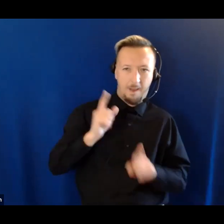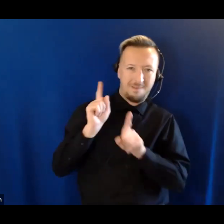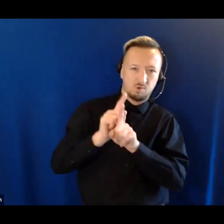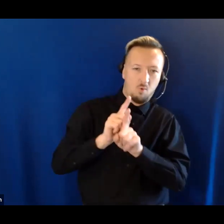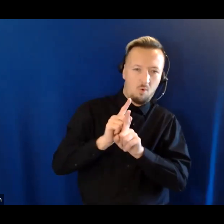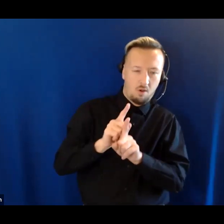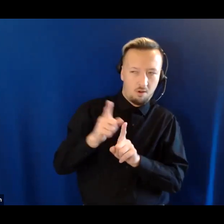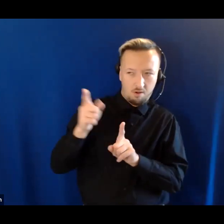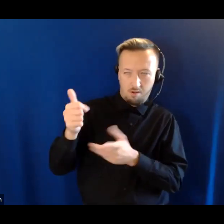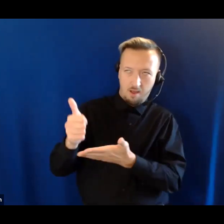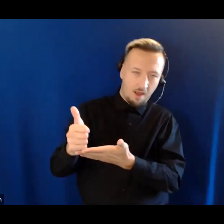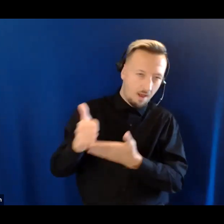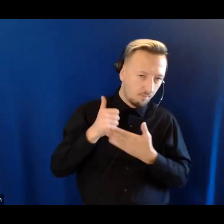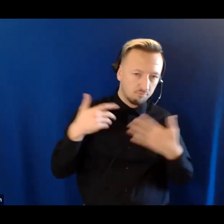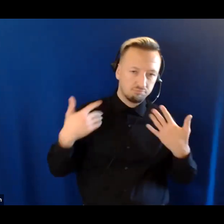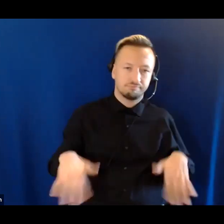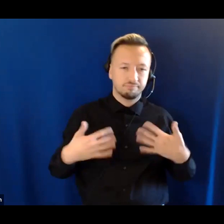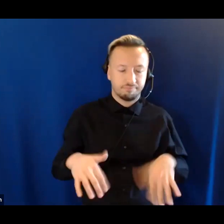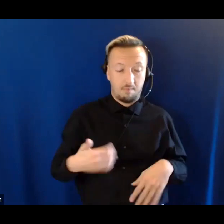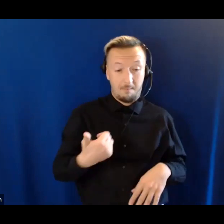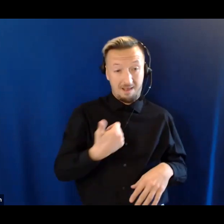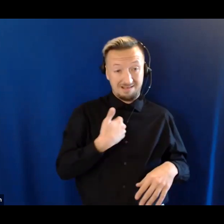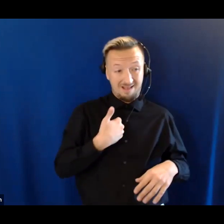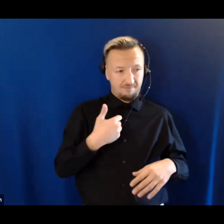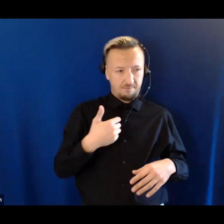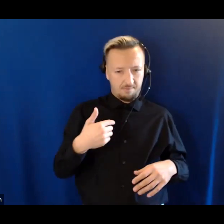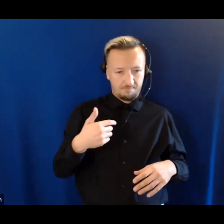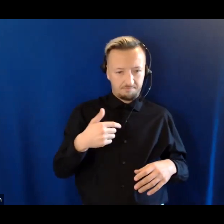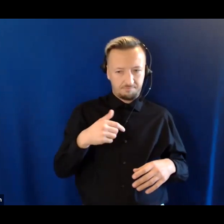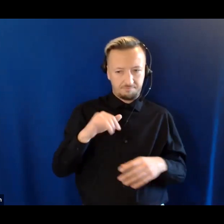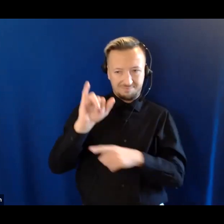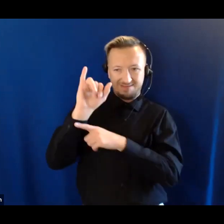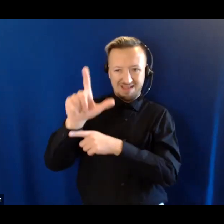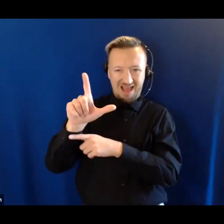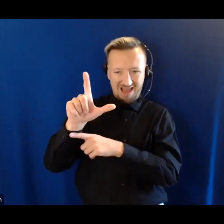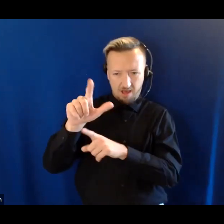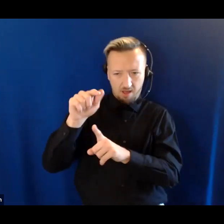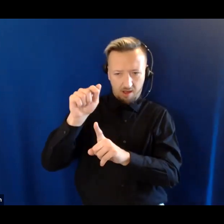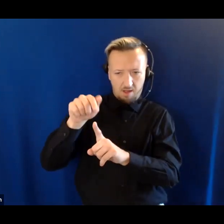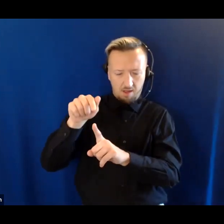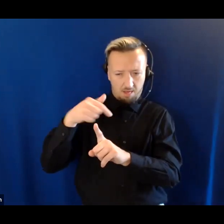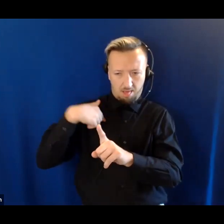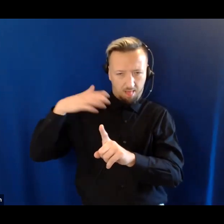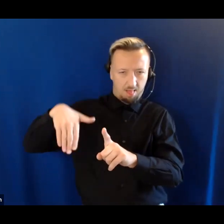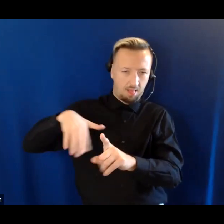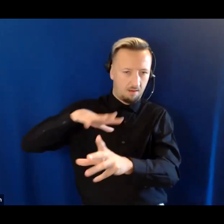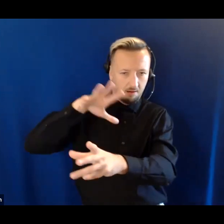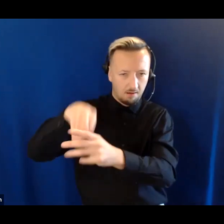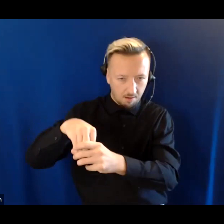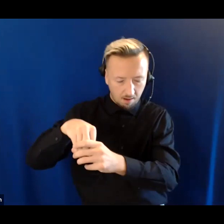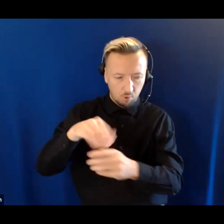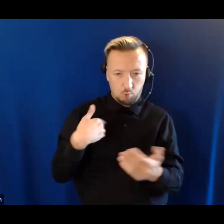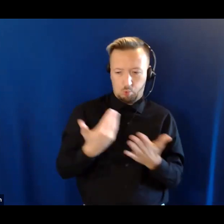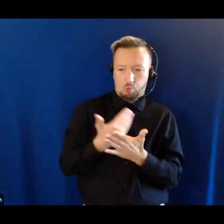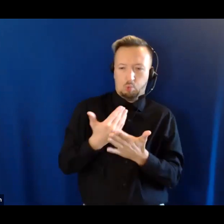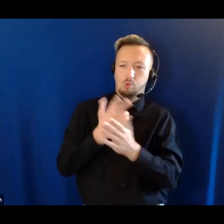incredibly helpful as an outsider, essentially of the movement, of having someone to really help me